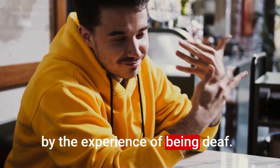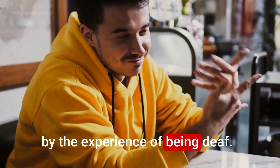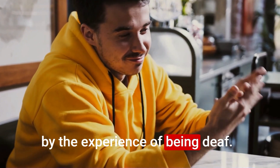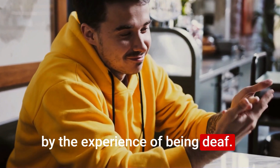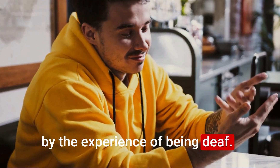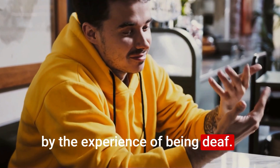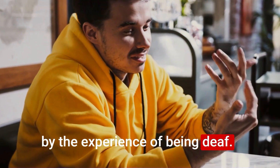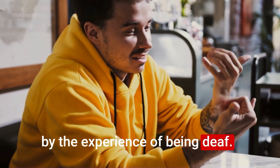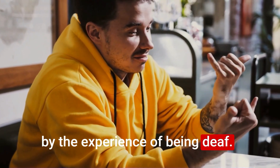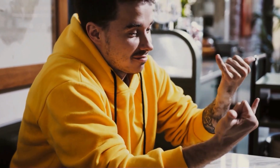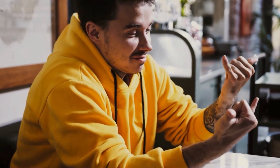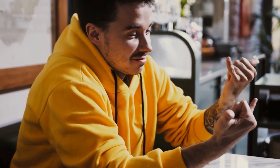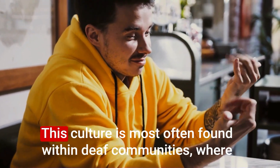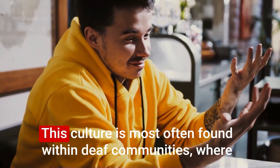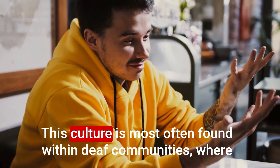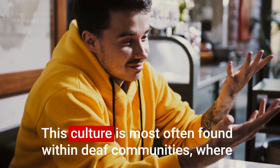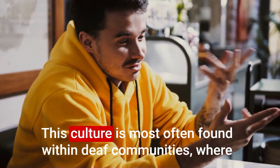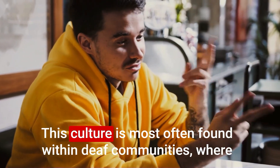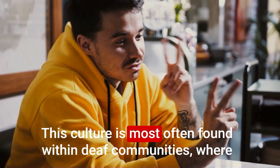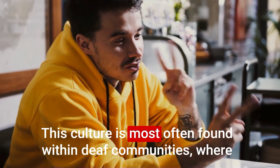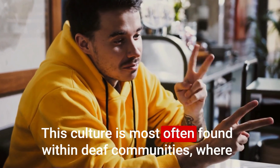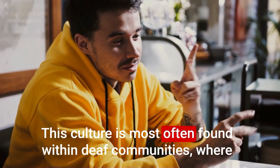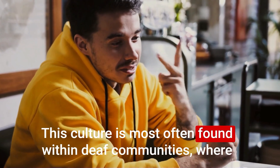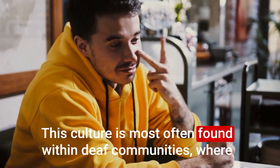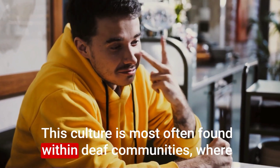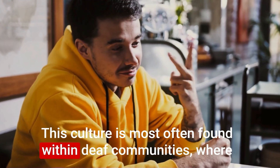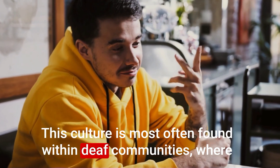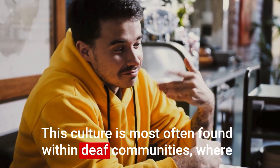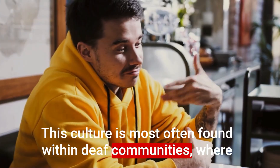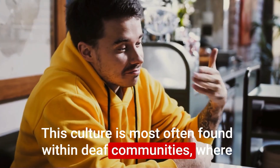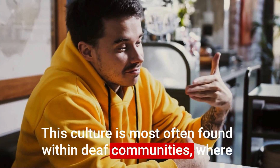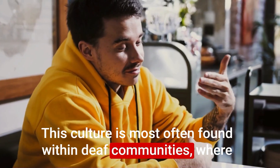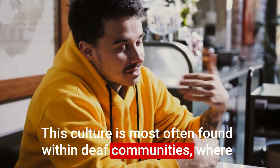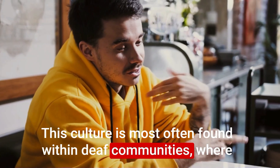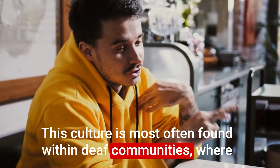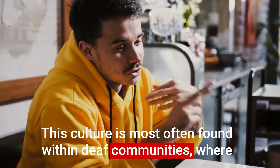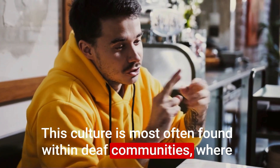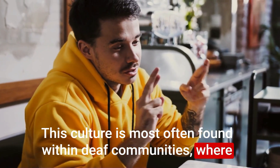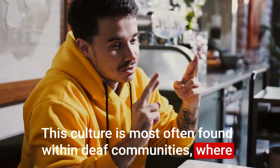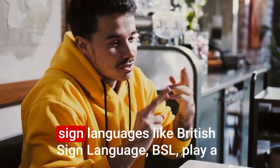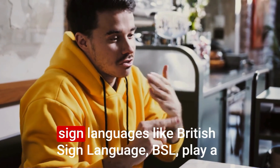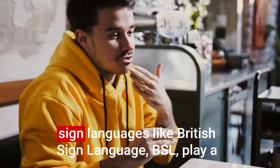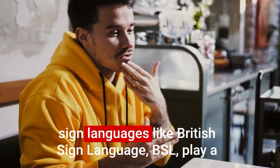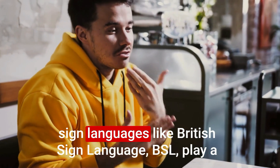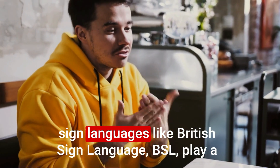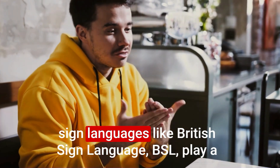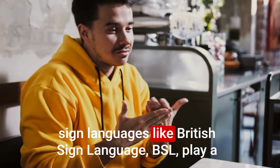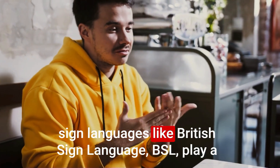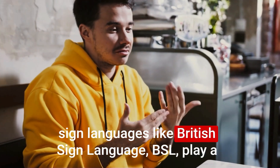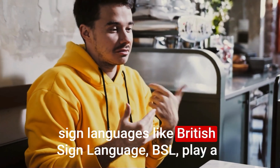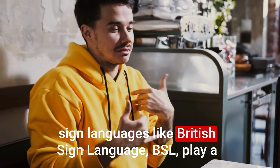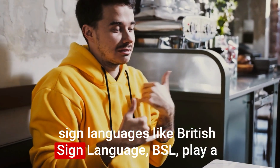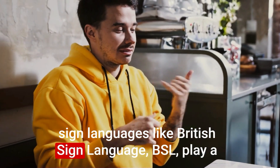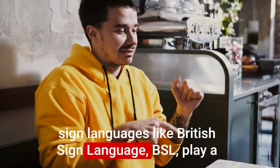being deaf. This culture is most often found within deaf communities, where sign languages like British Sign